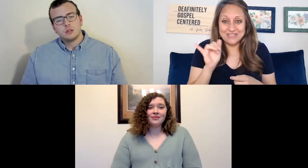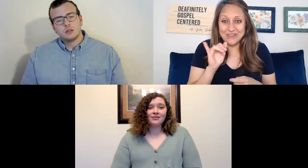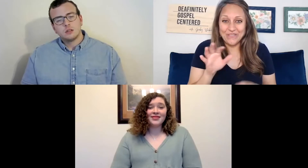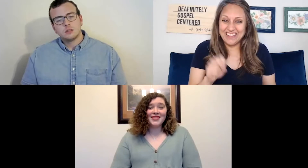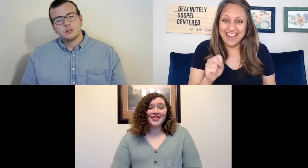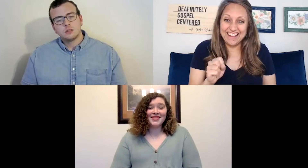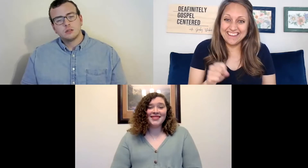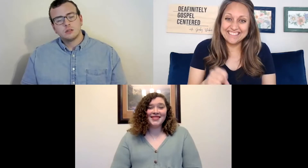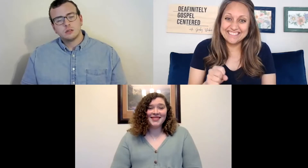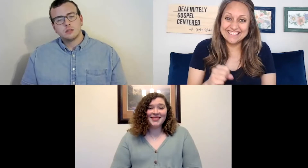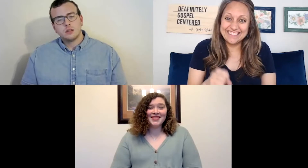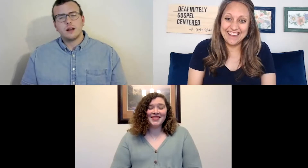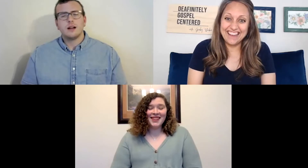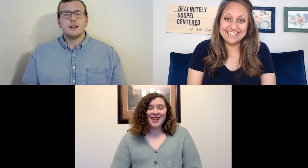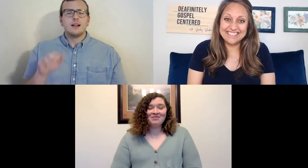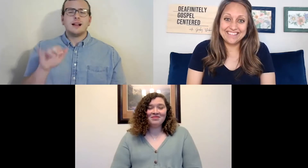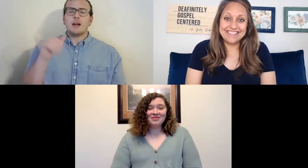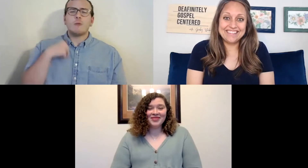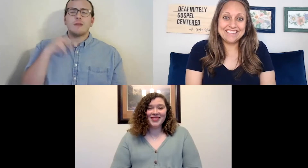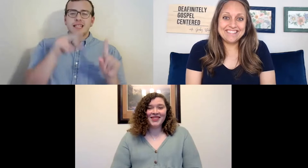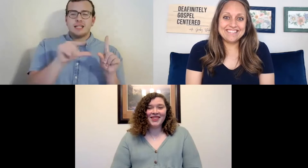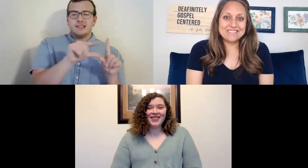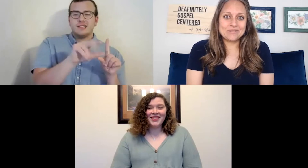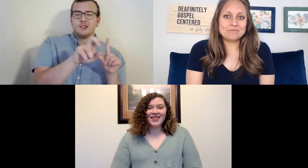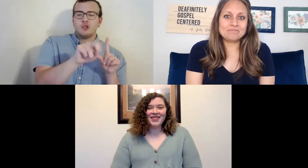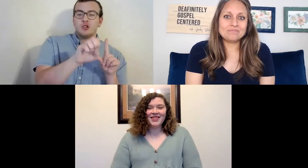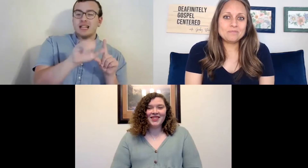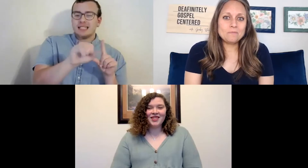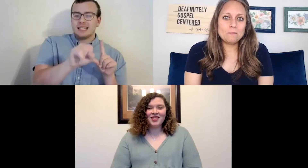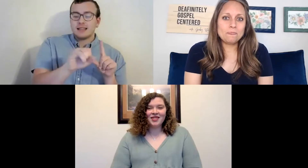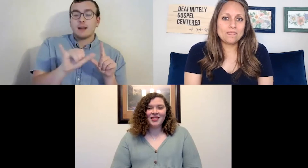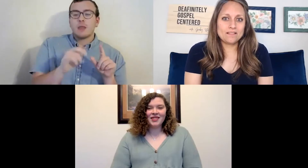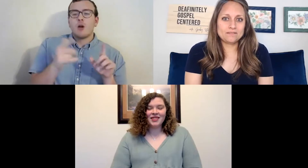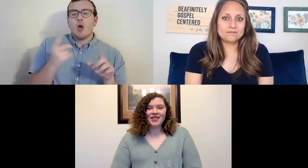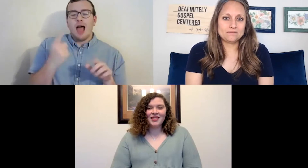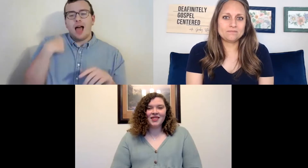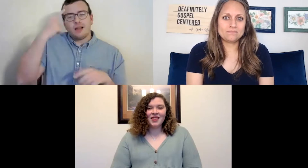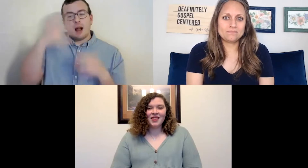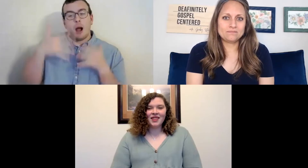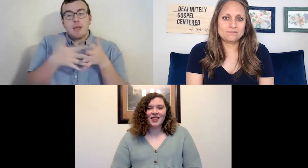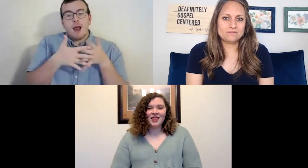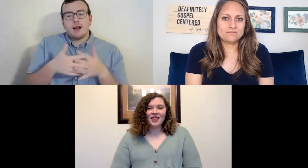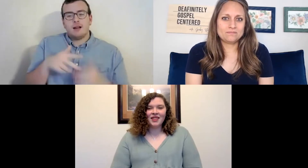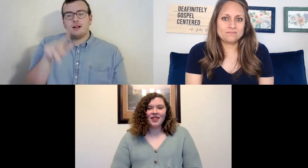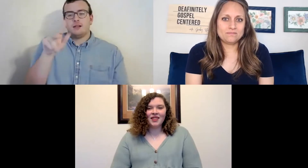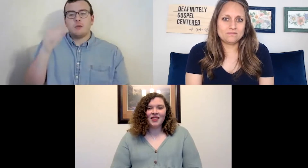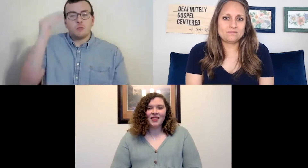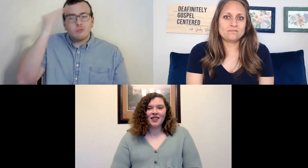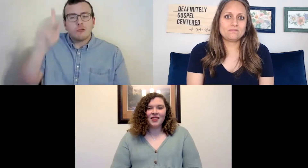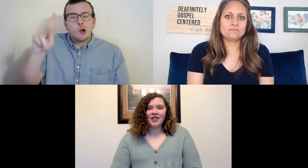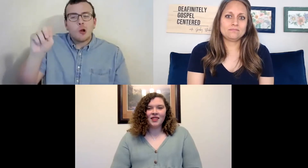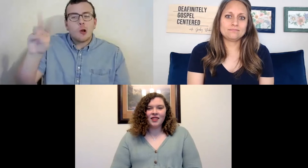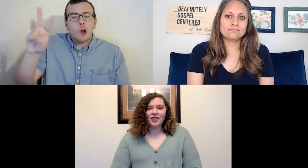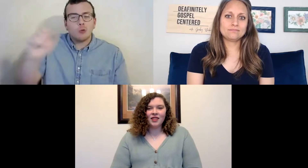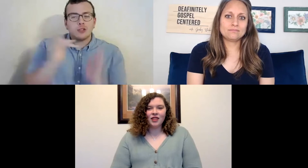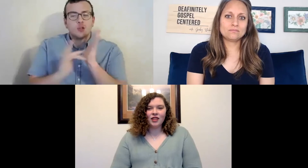And how I had to give my sins up to the Lord. Yeah, I think that's the thing with forgiveness. America, because they know like kind of like